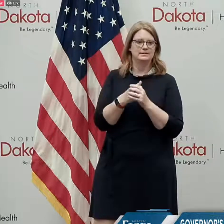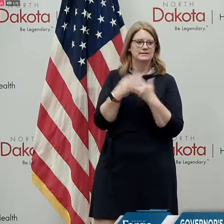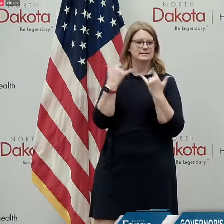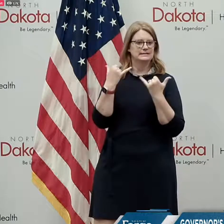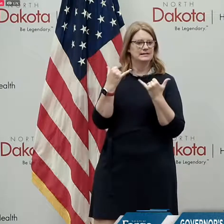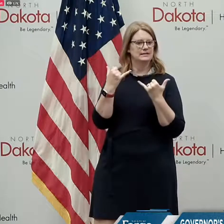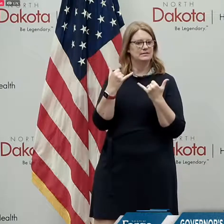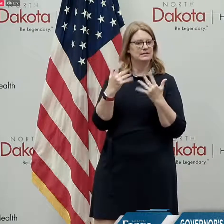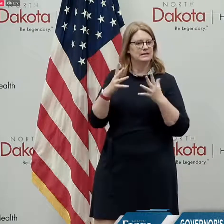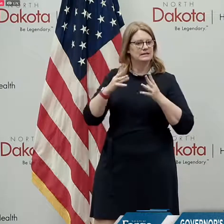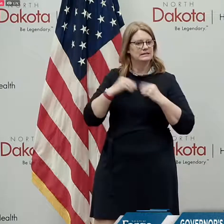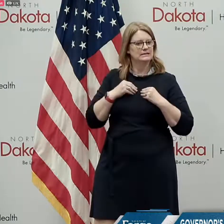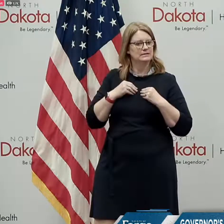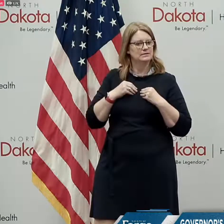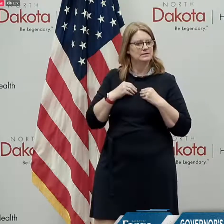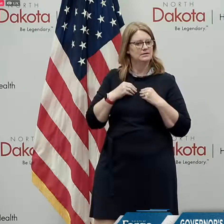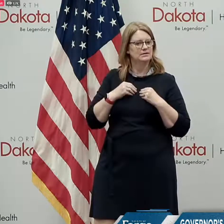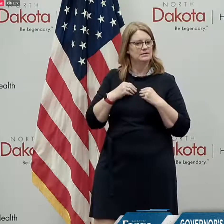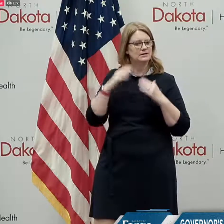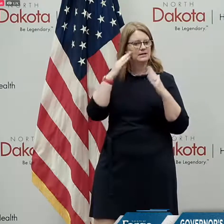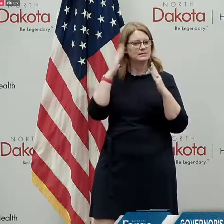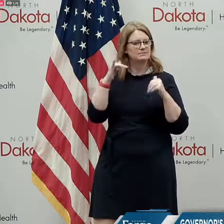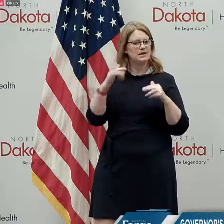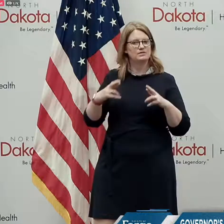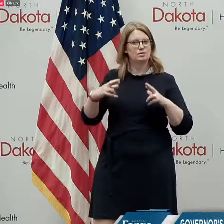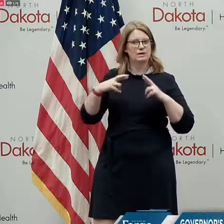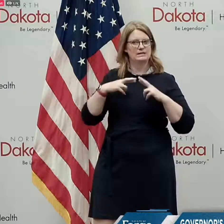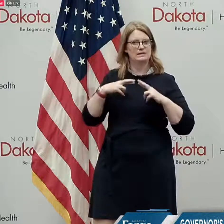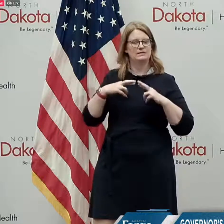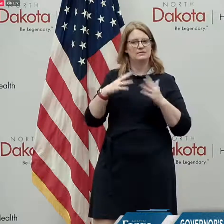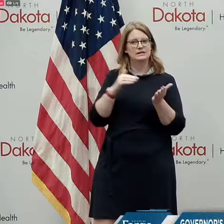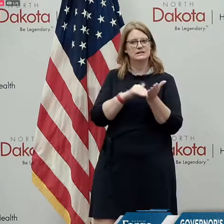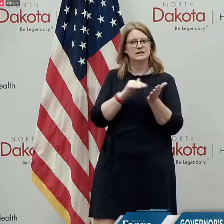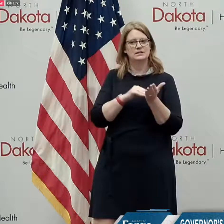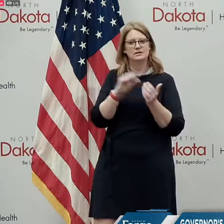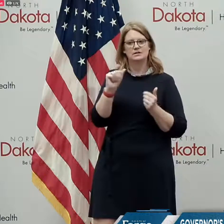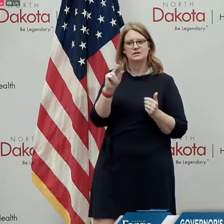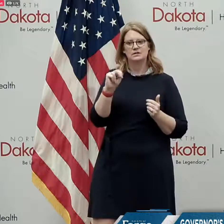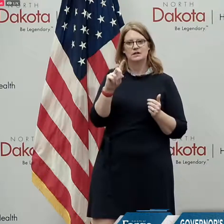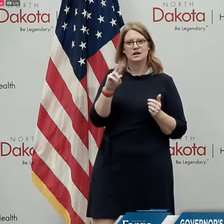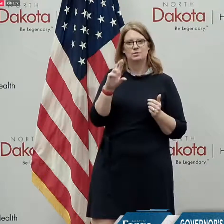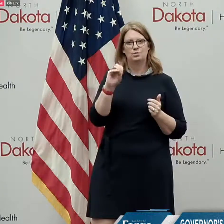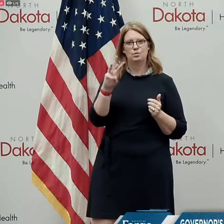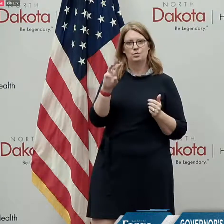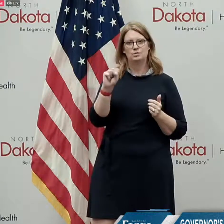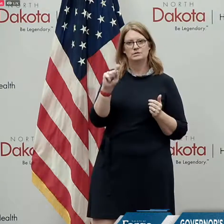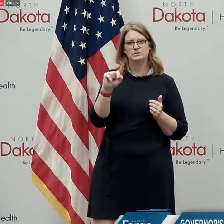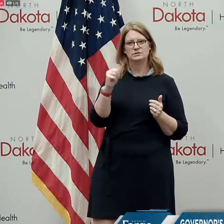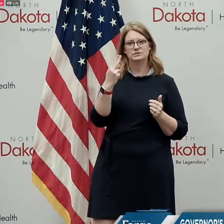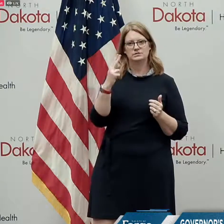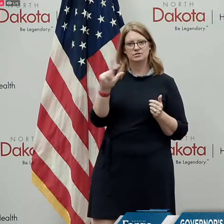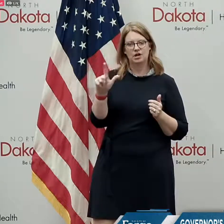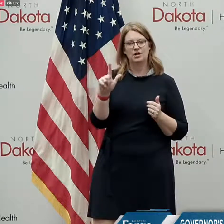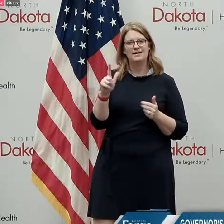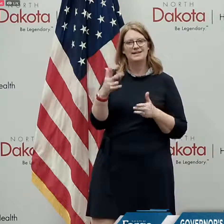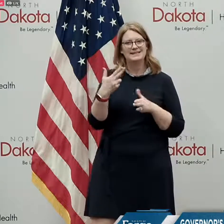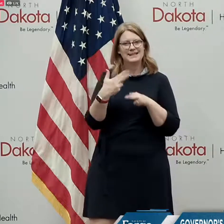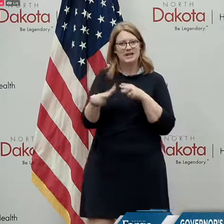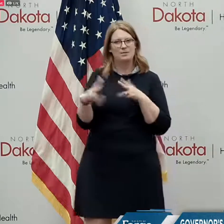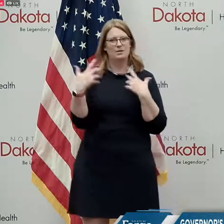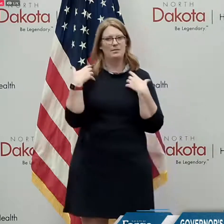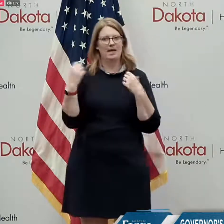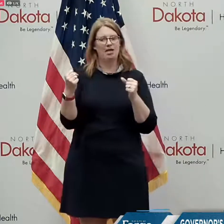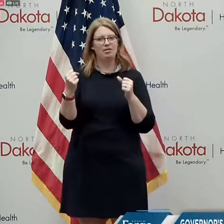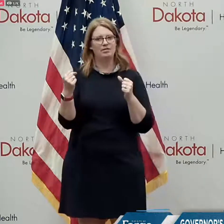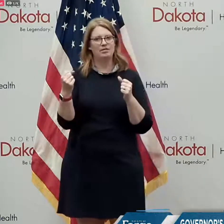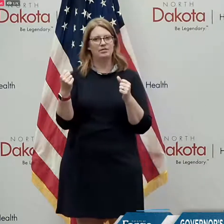I'm accepting the expected resignation of Dr. Andrew Stahl as our interim health officer. I want to thank